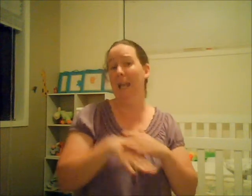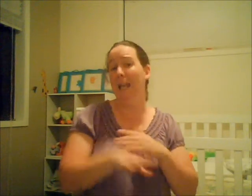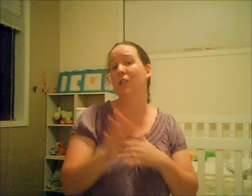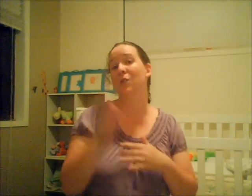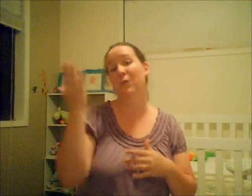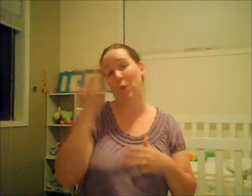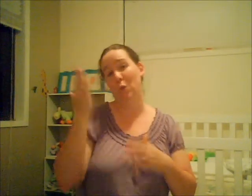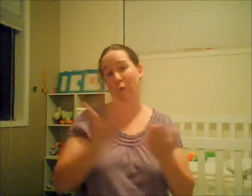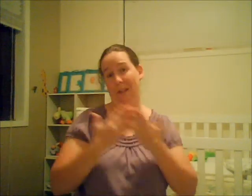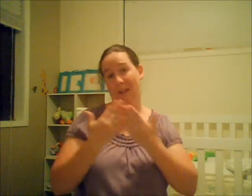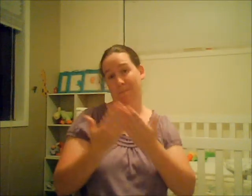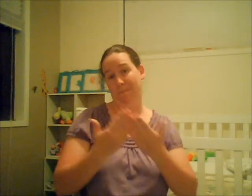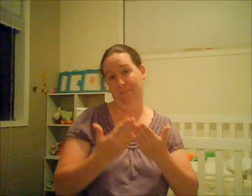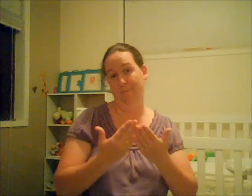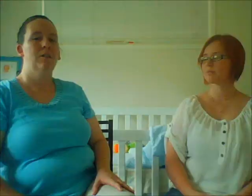into a school curriculum.